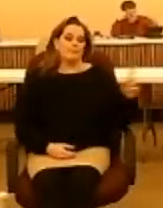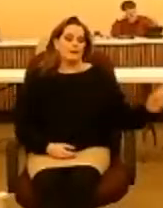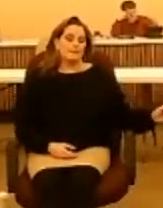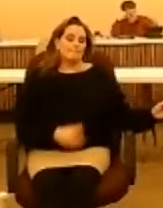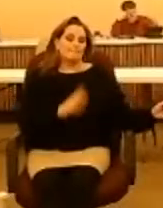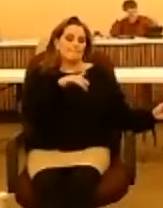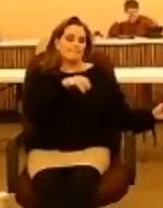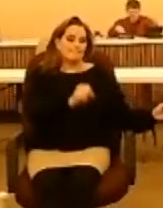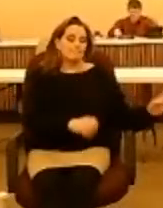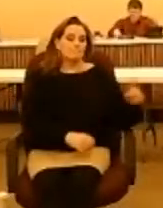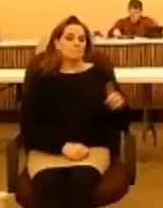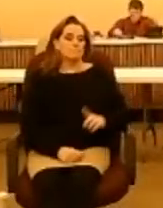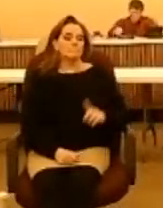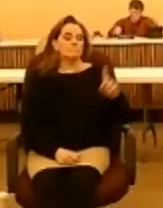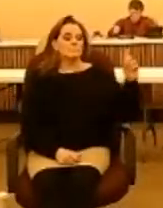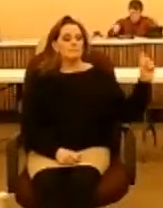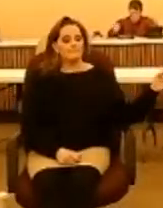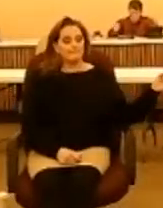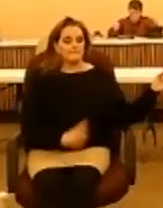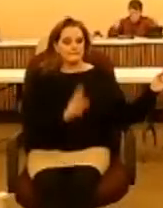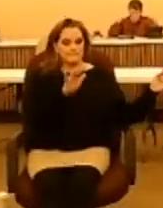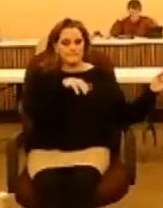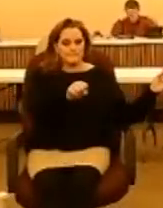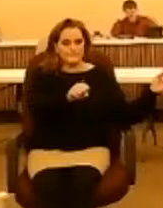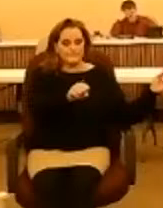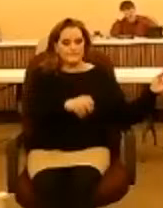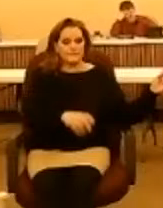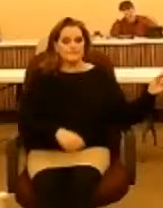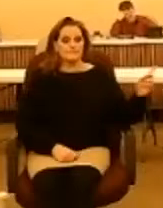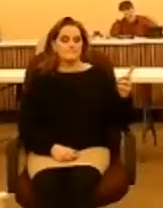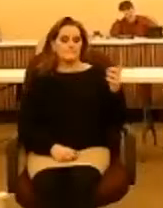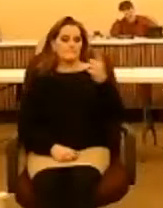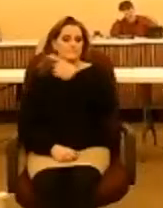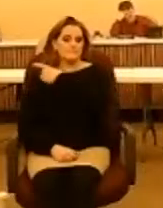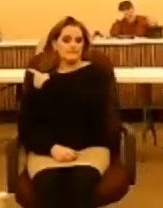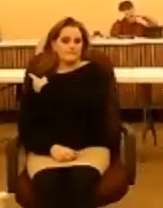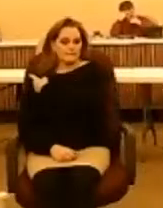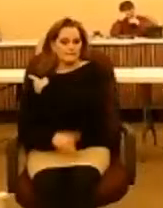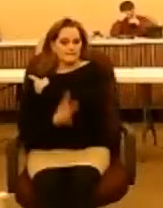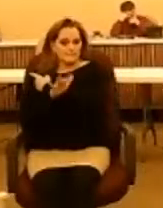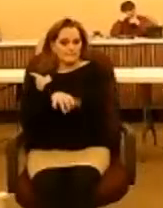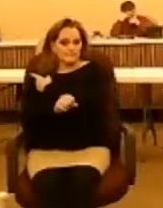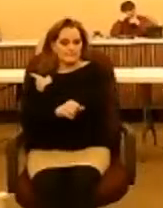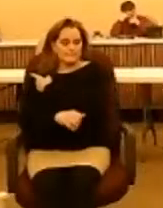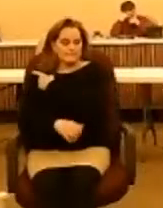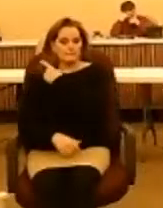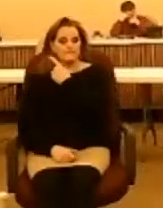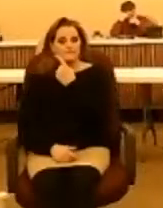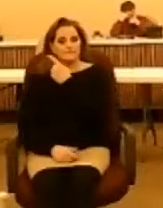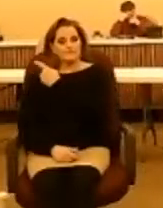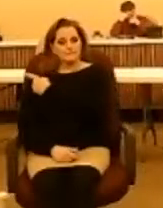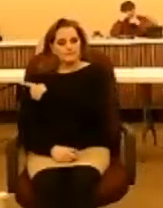Councilmember Barley, Aye. Councilmember Stafford, Aye. Councilmember Safranik, Aye.